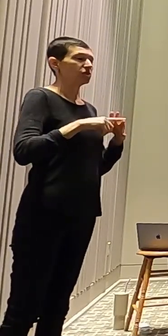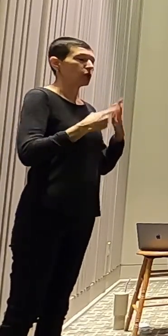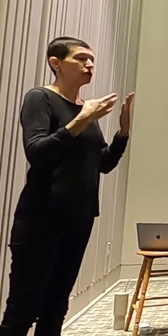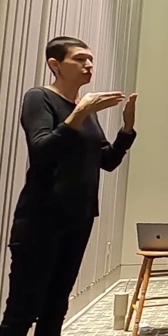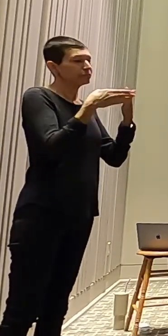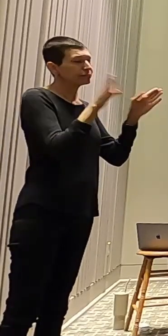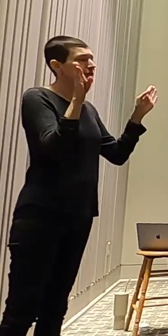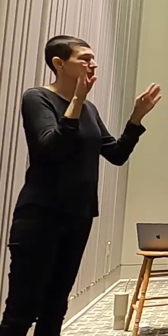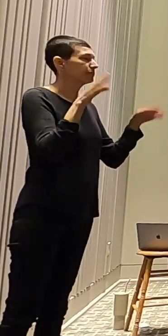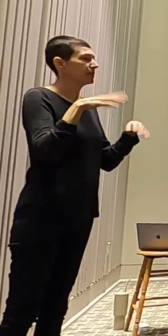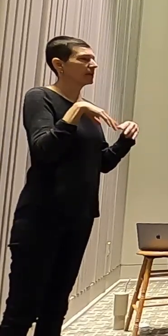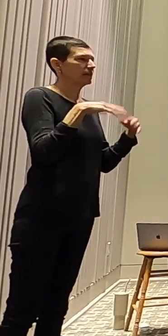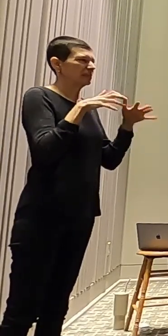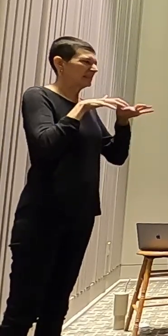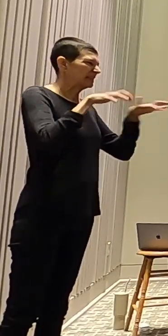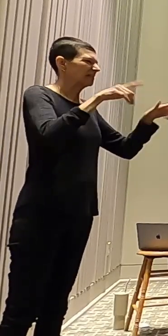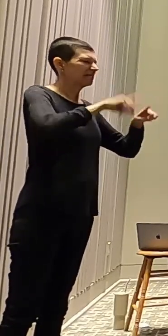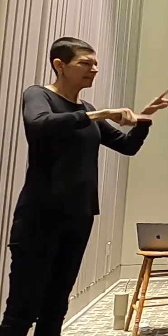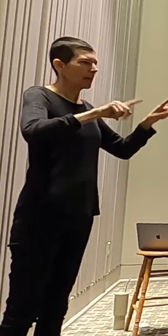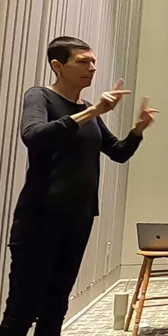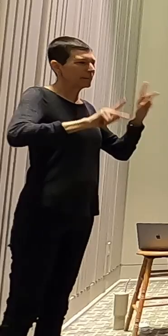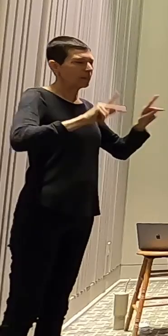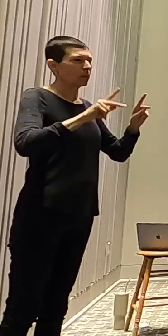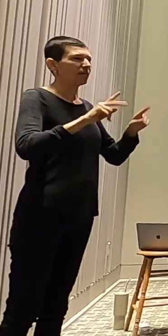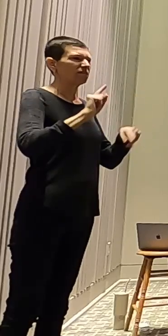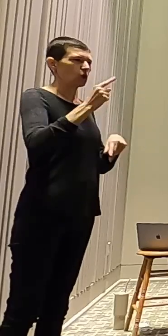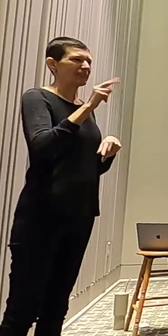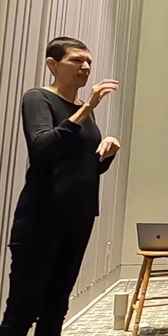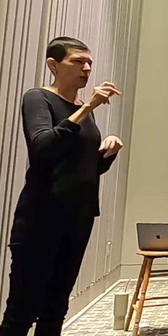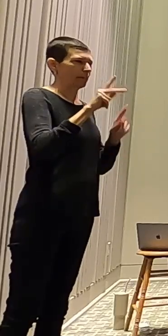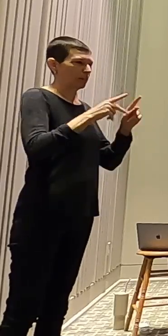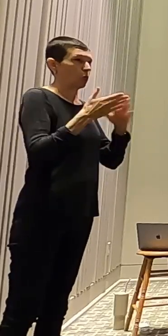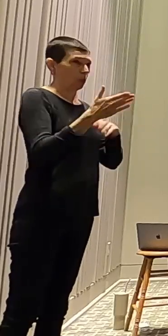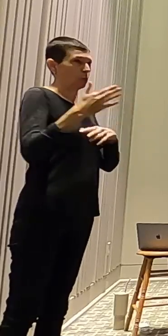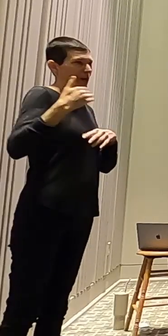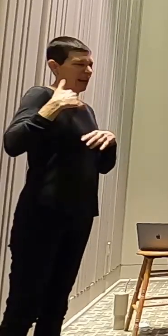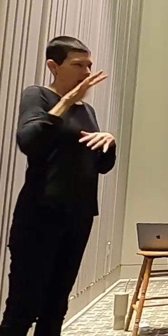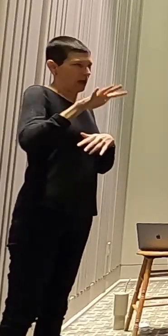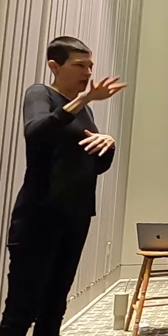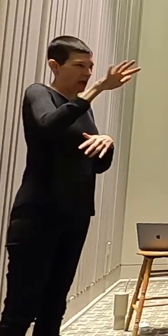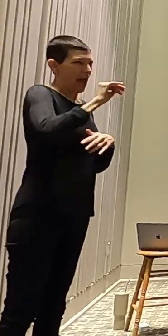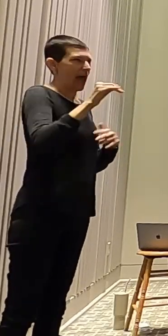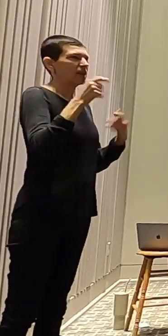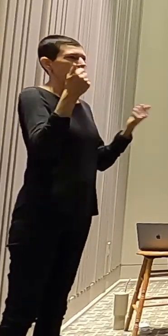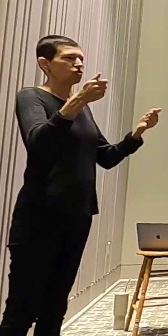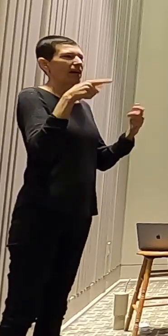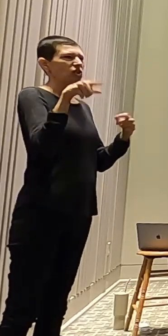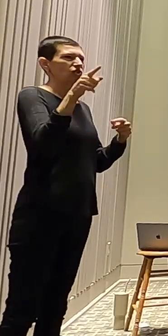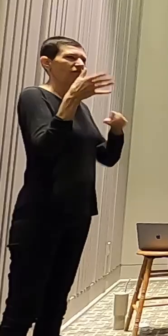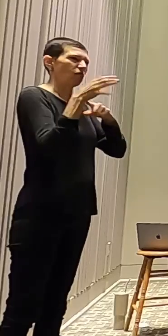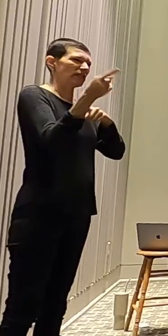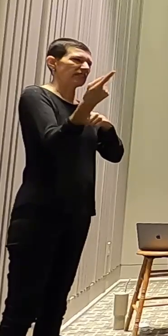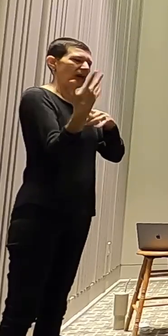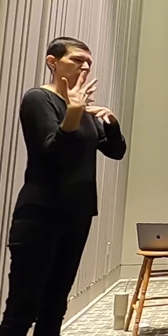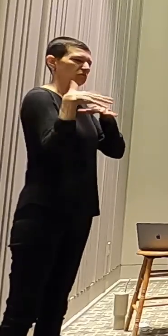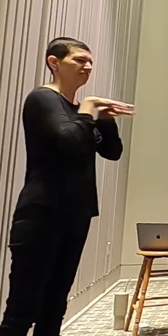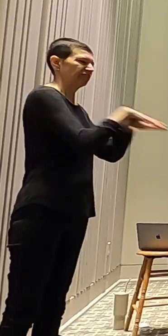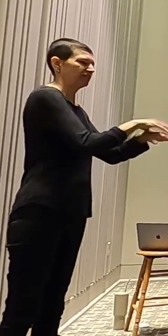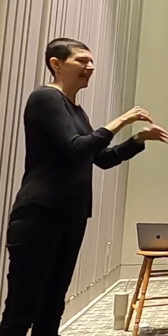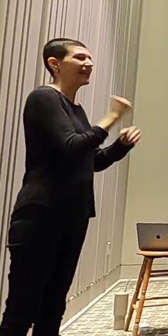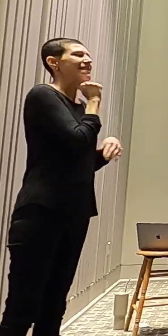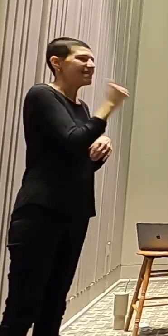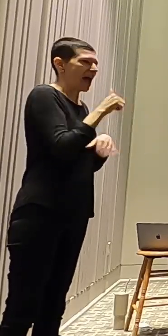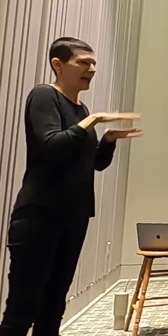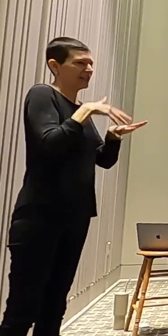a vast and varied population of First Nations people through Canada and assimilate them into non-Indigenous